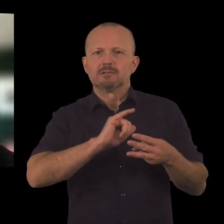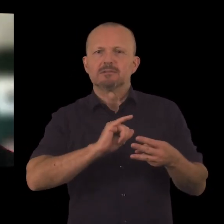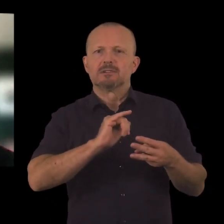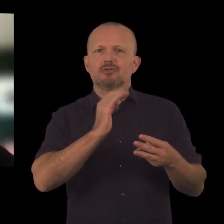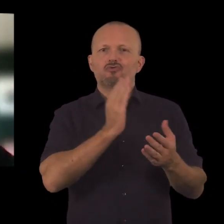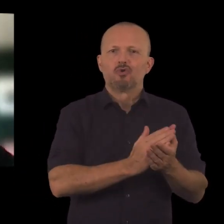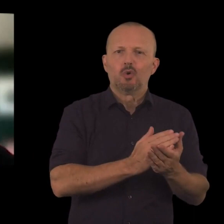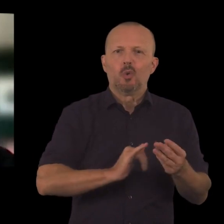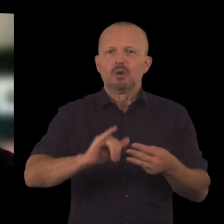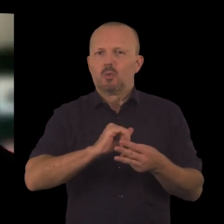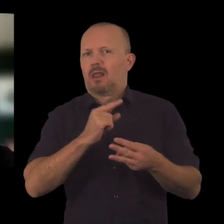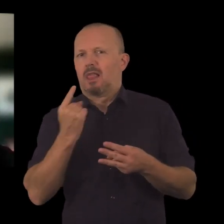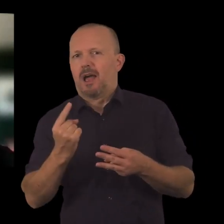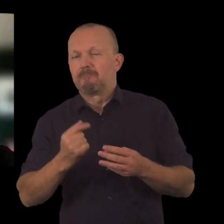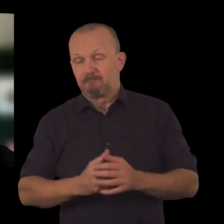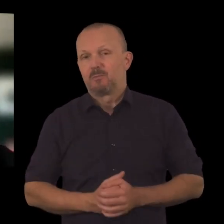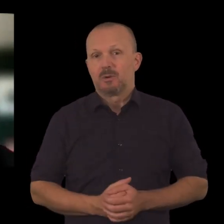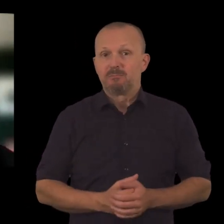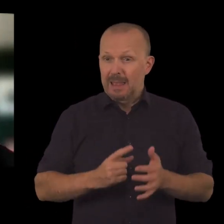minute which is true and which is a lie.